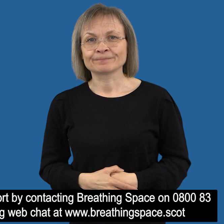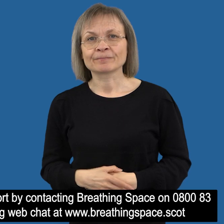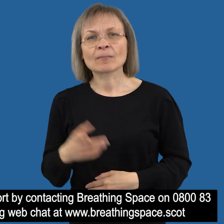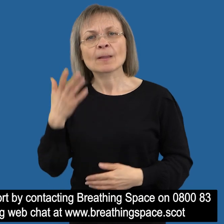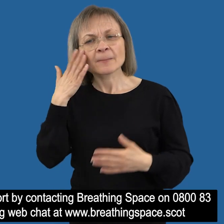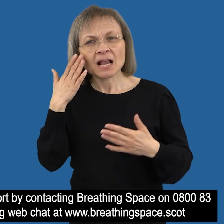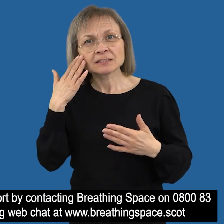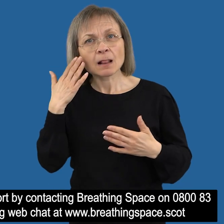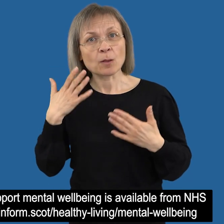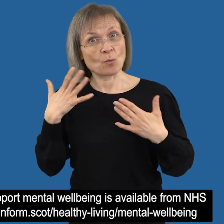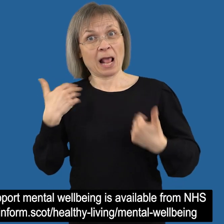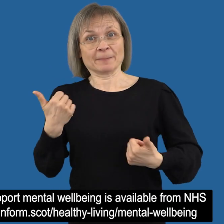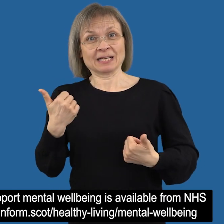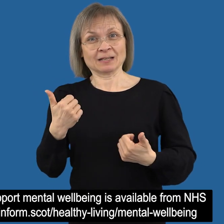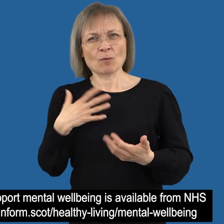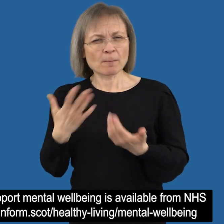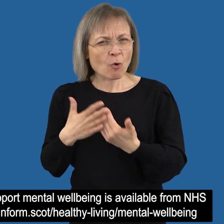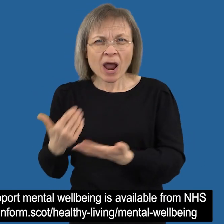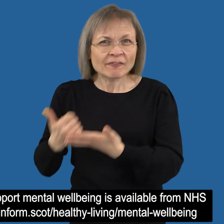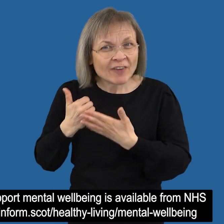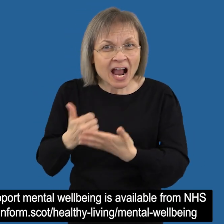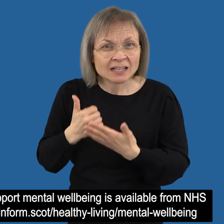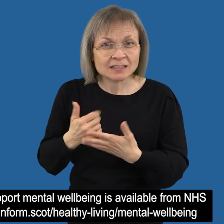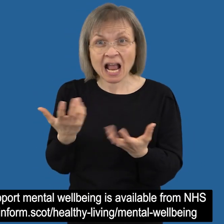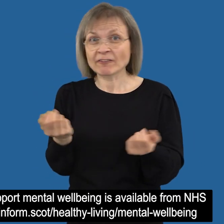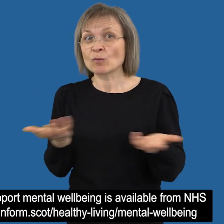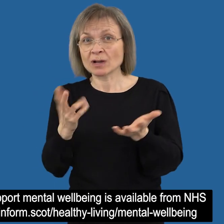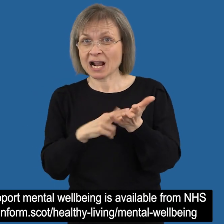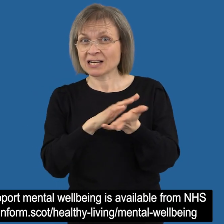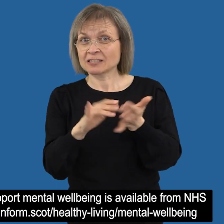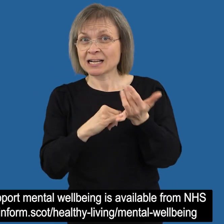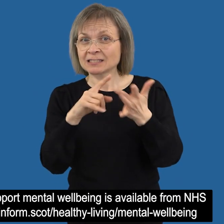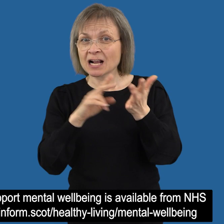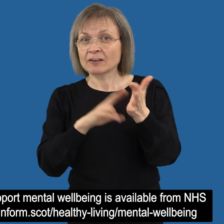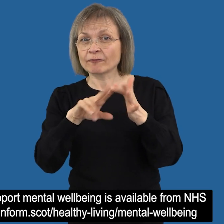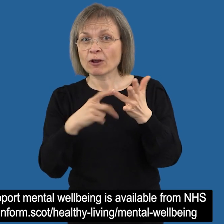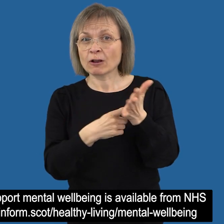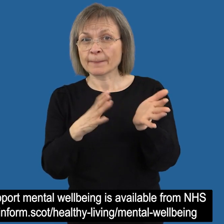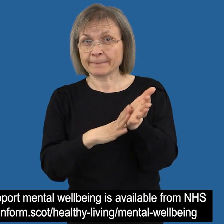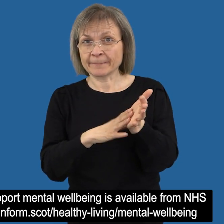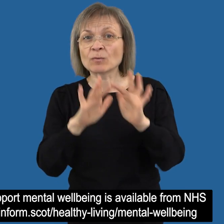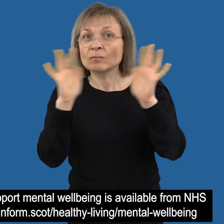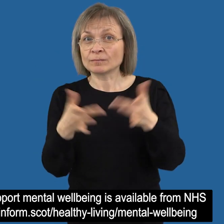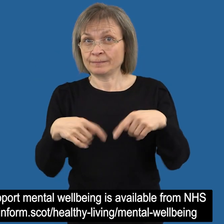More advice to support mental well-being is available from NHS Inform at